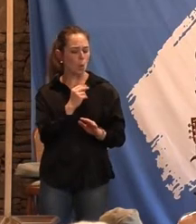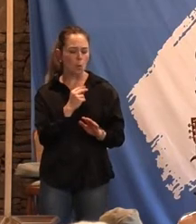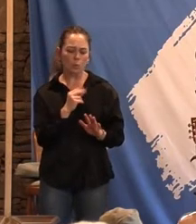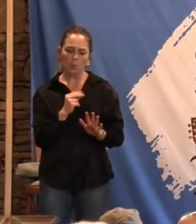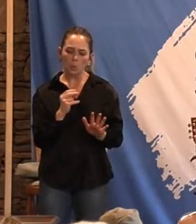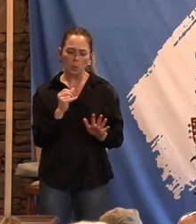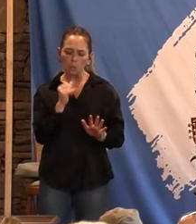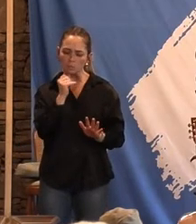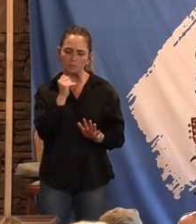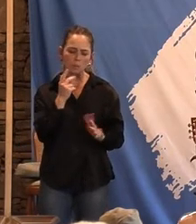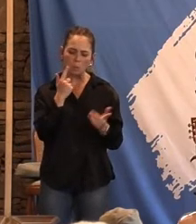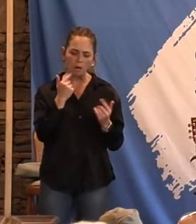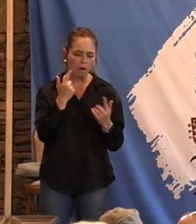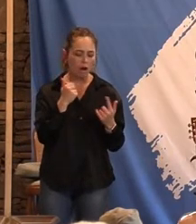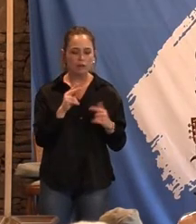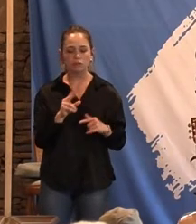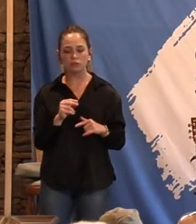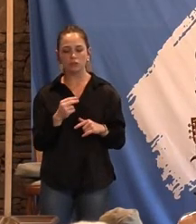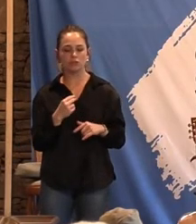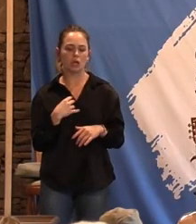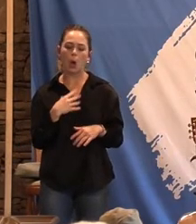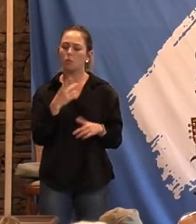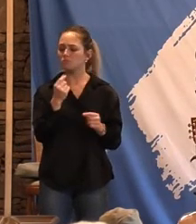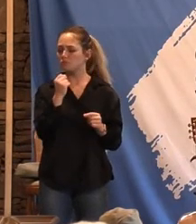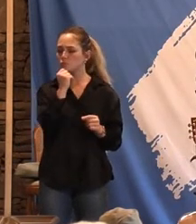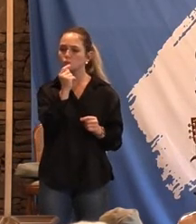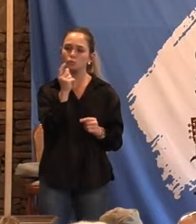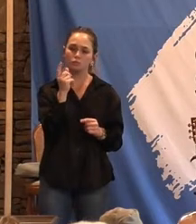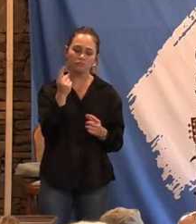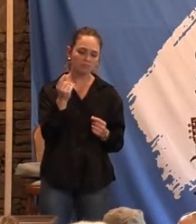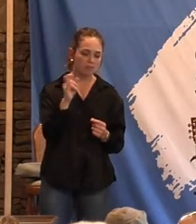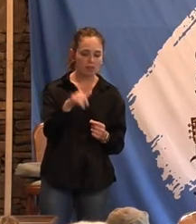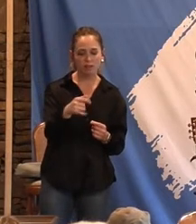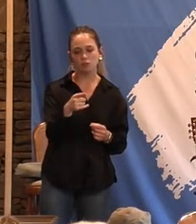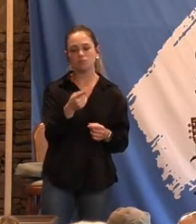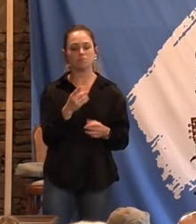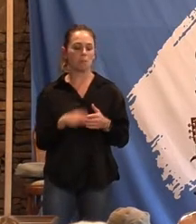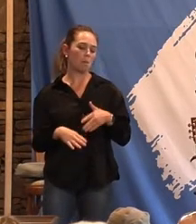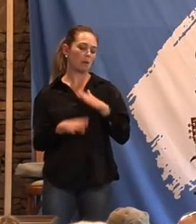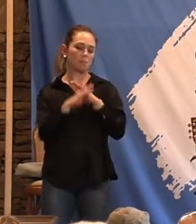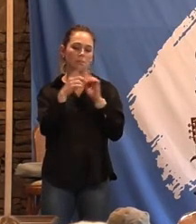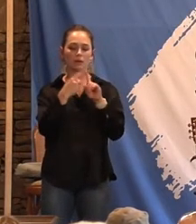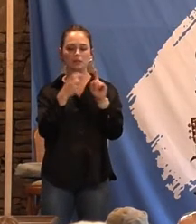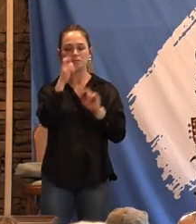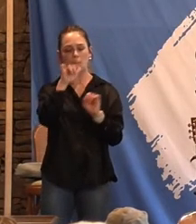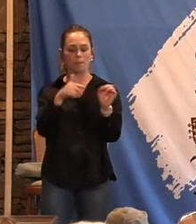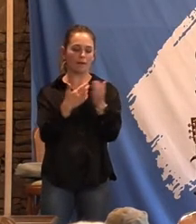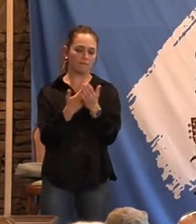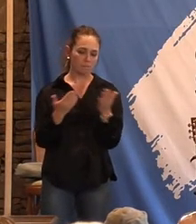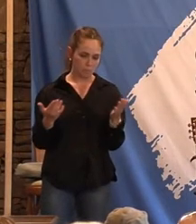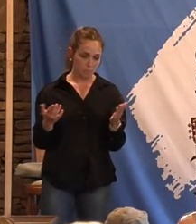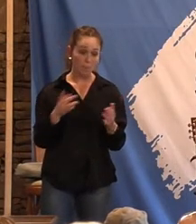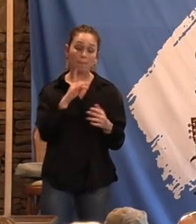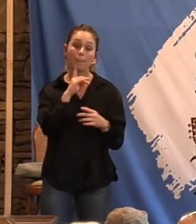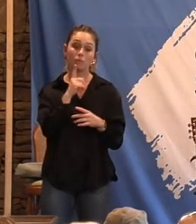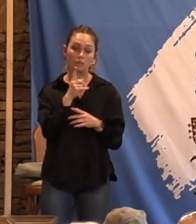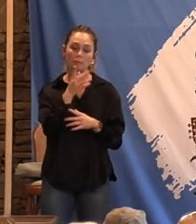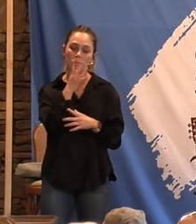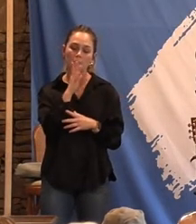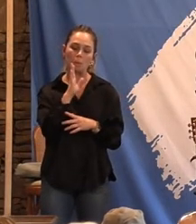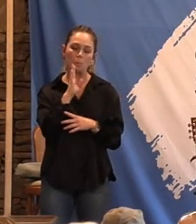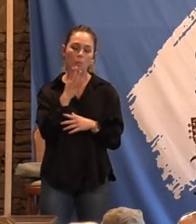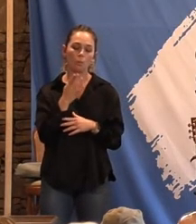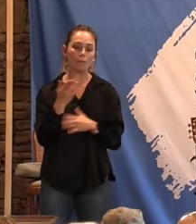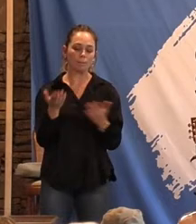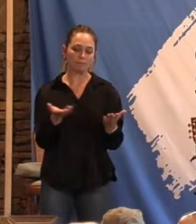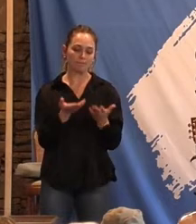no, sweetheart, no. No, Mama's not going to do that, no. I'm going to protect you from everything. Really, Mama's going to